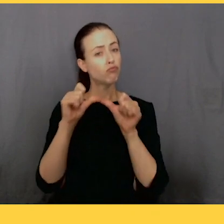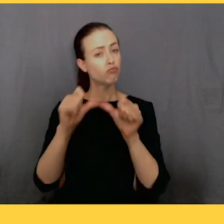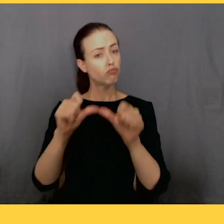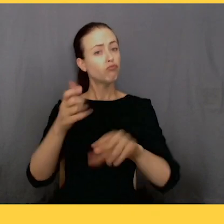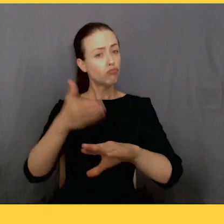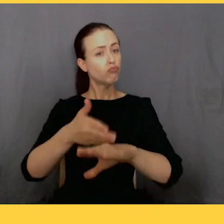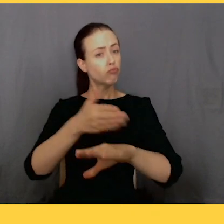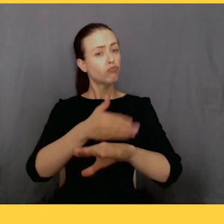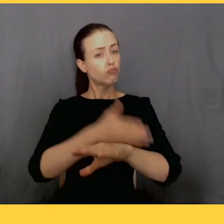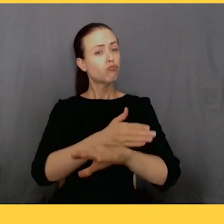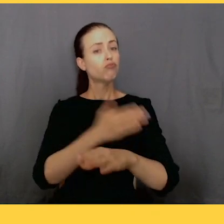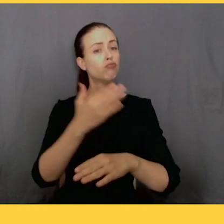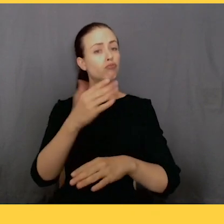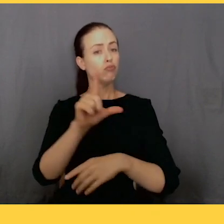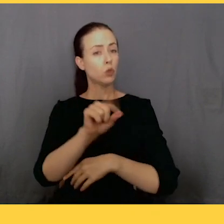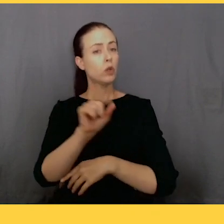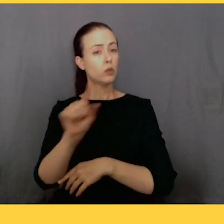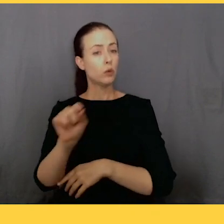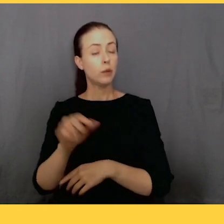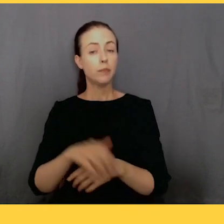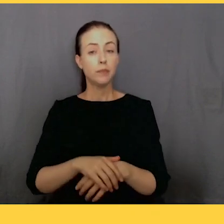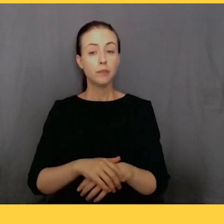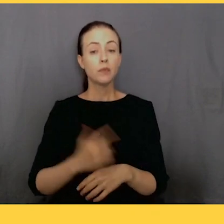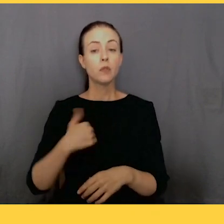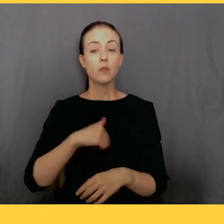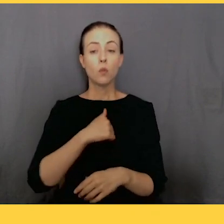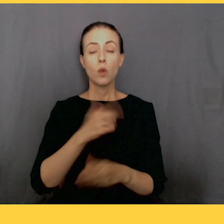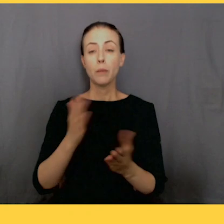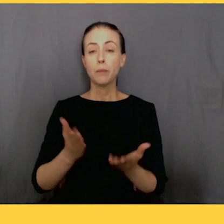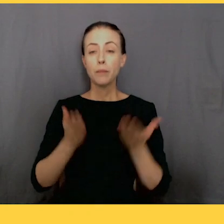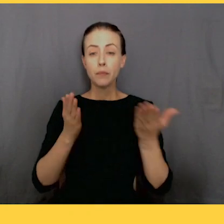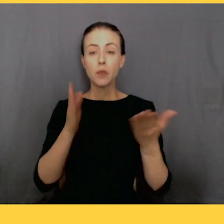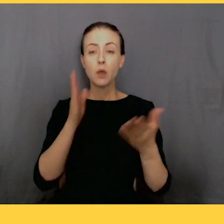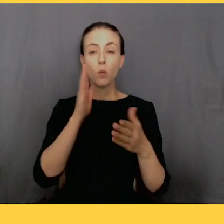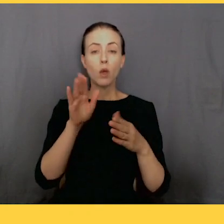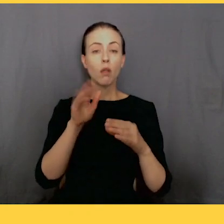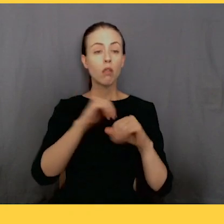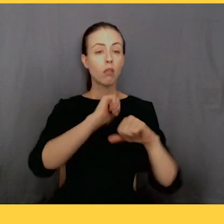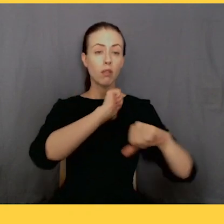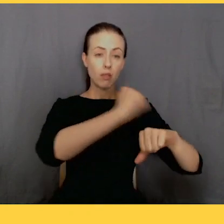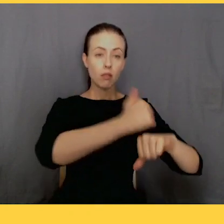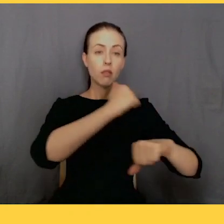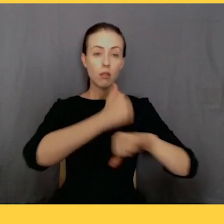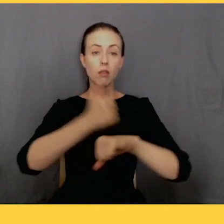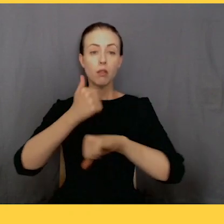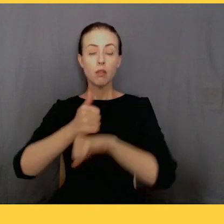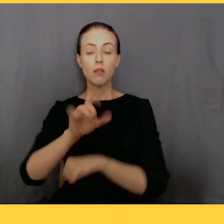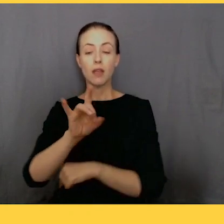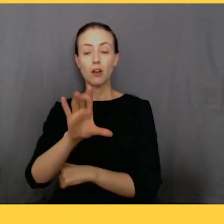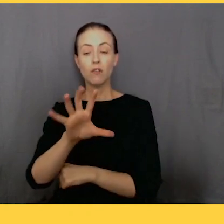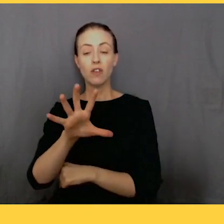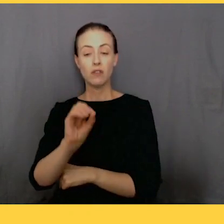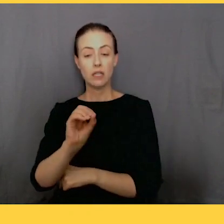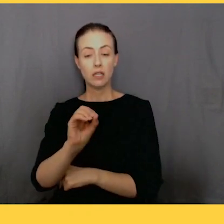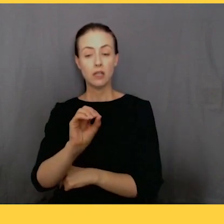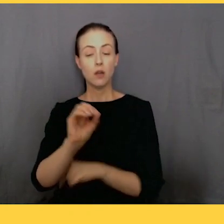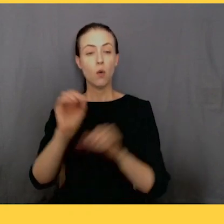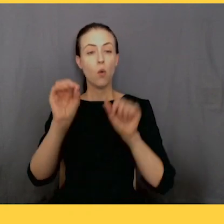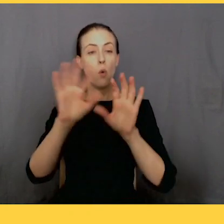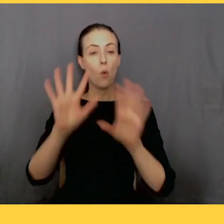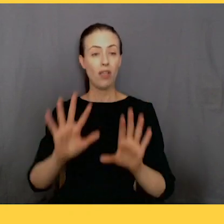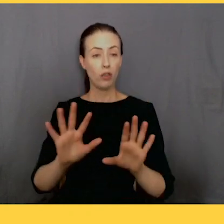2020. We propose to deploy more than 850 weather stations by the end of this year. So far, we